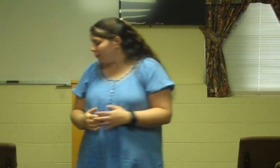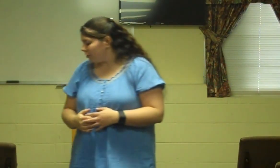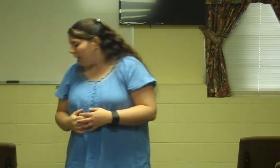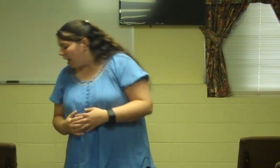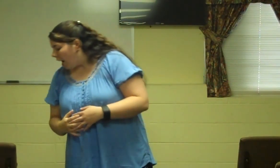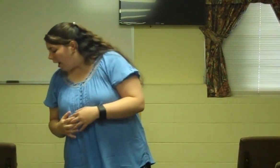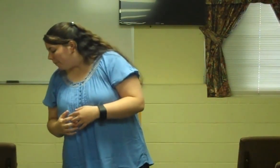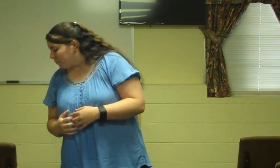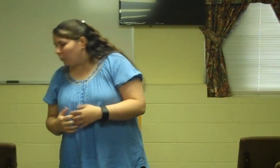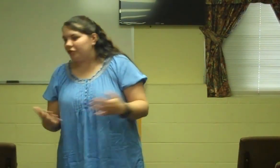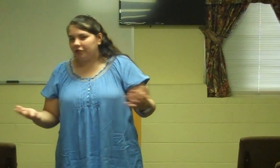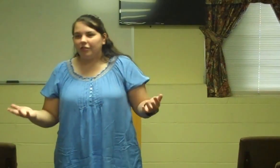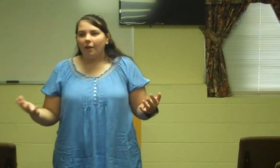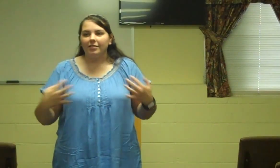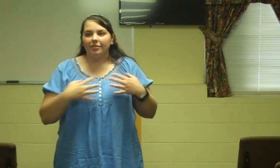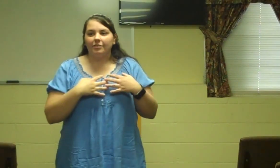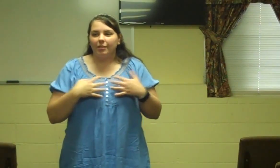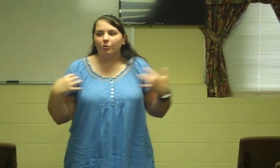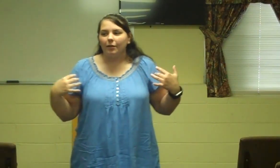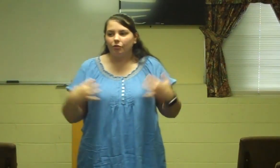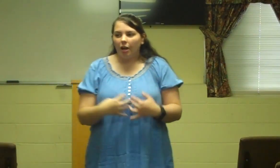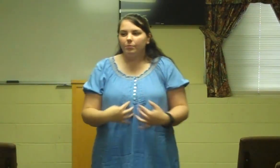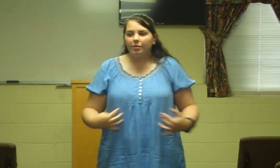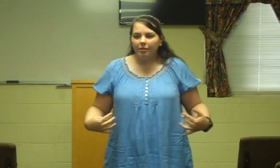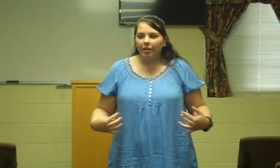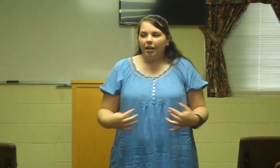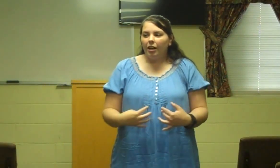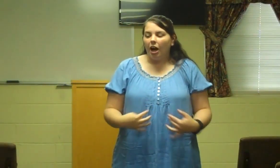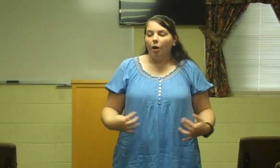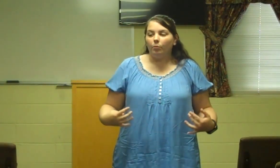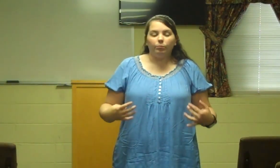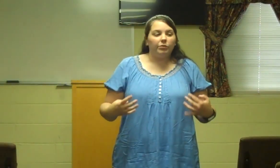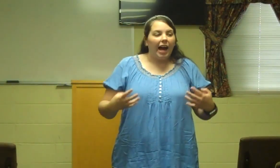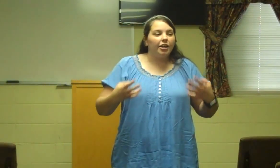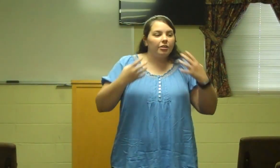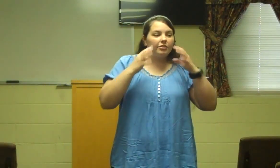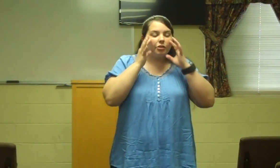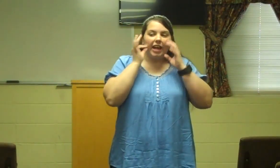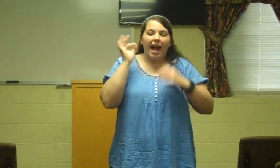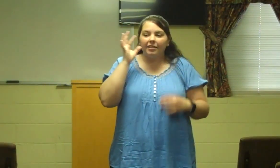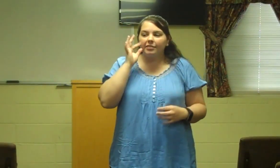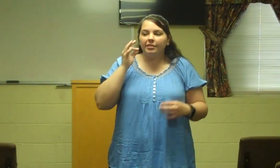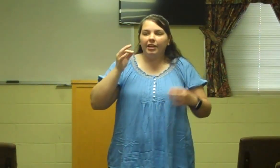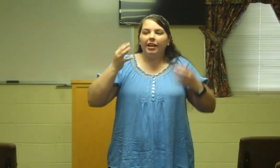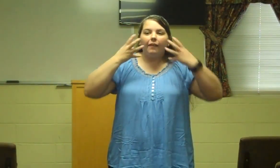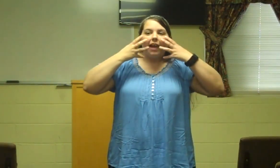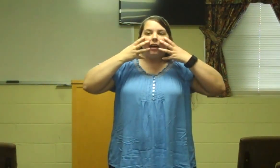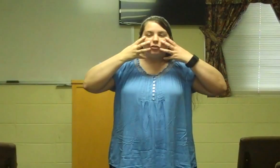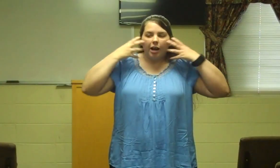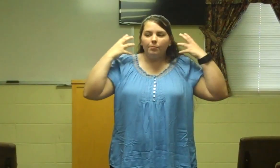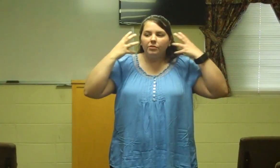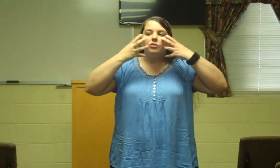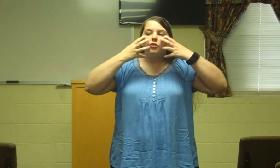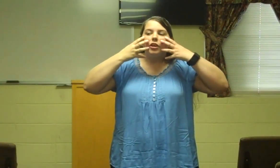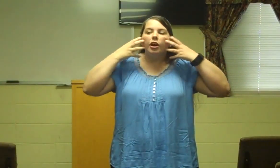animals. Which is obvious because zebras have stripes. Tigers, they're cats, and they have stripes, so they're